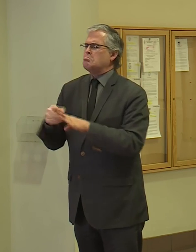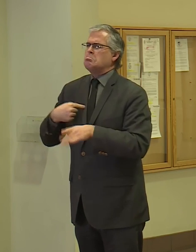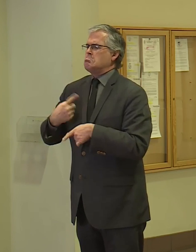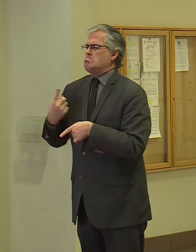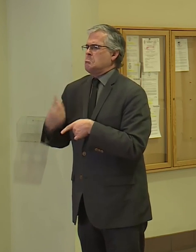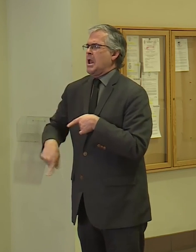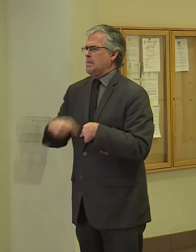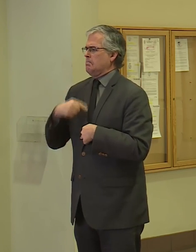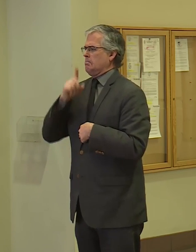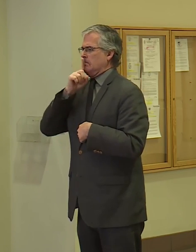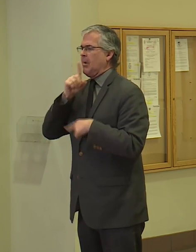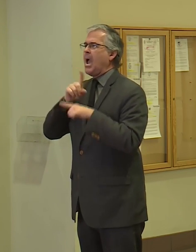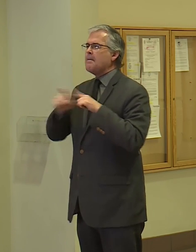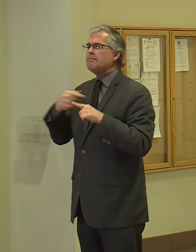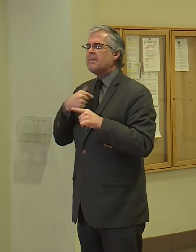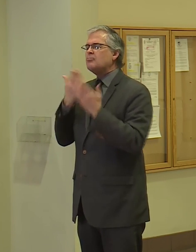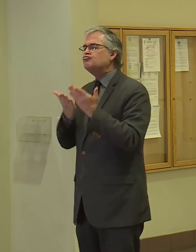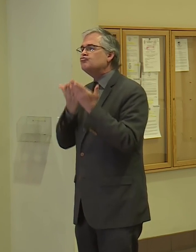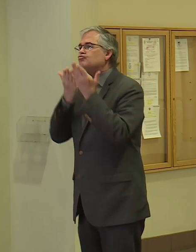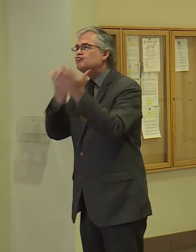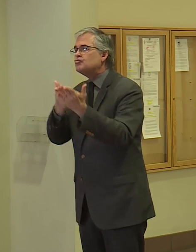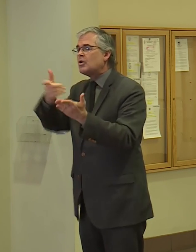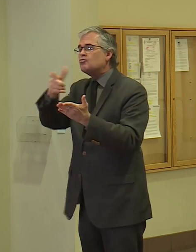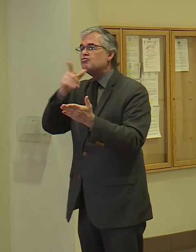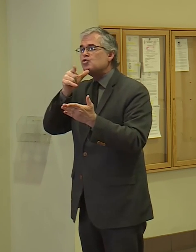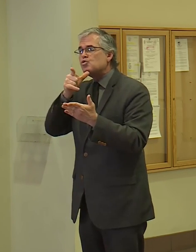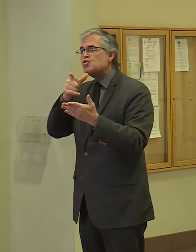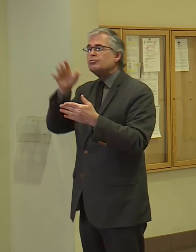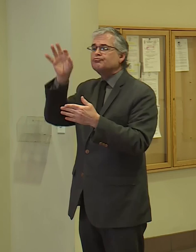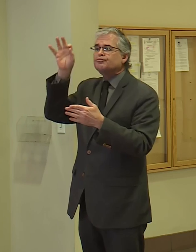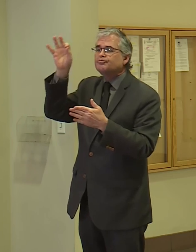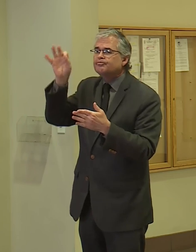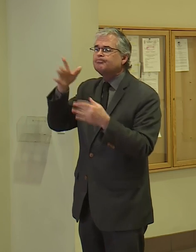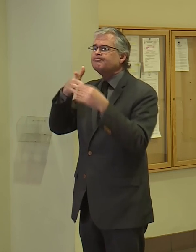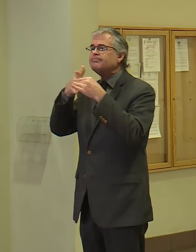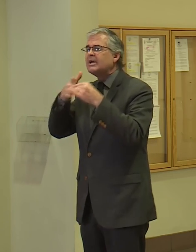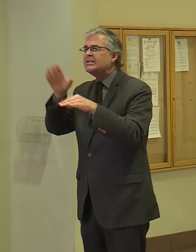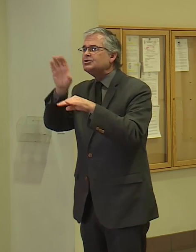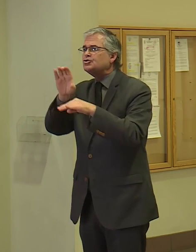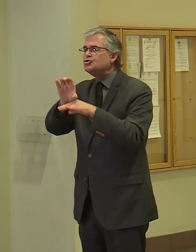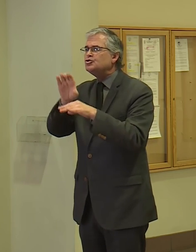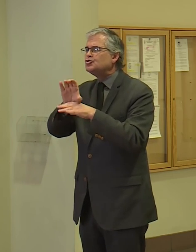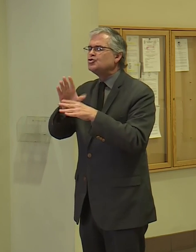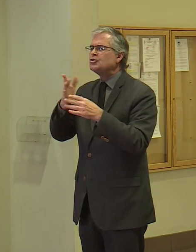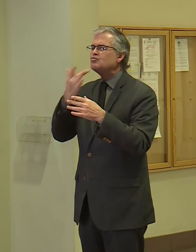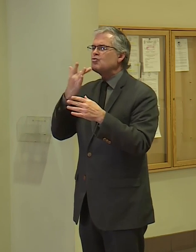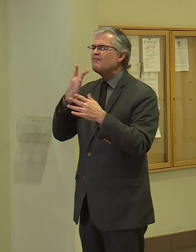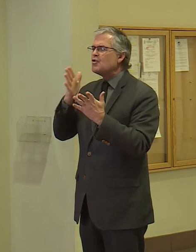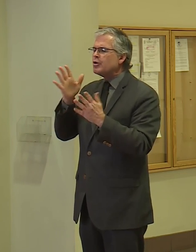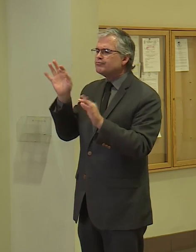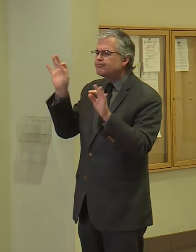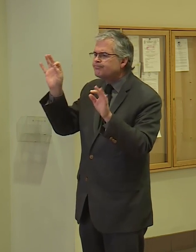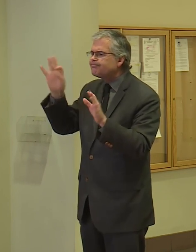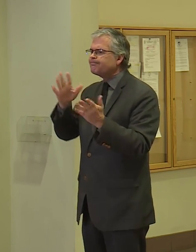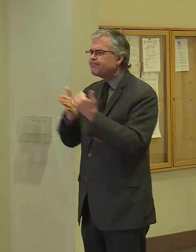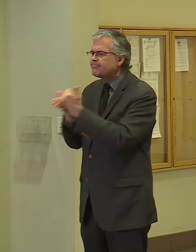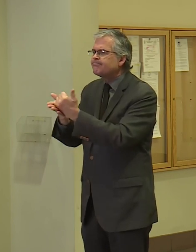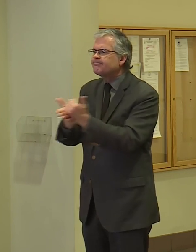leaders to find ways to deliver to your congregation without bringing them together in person charitable food